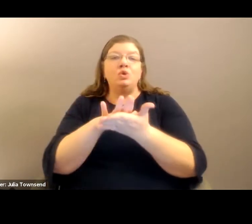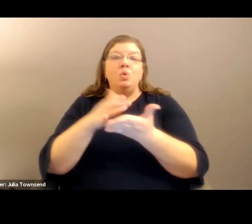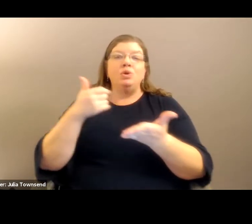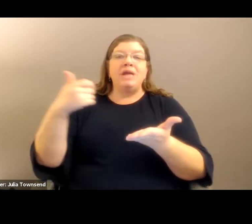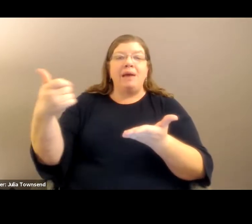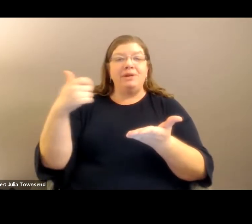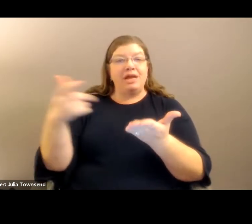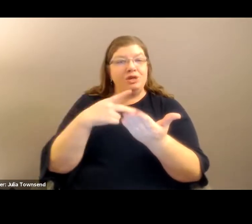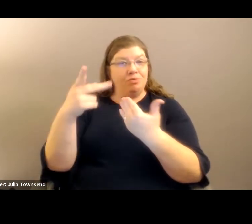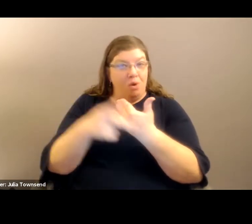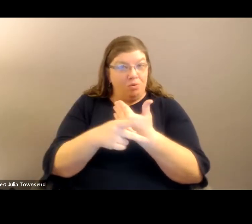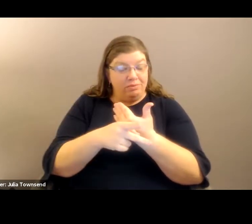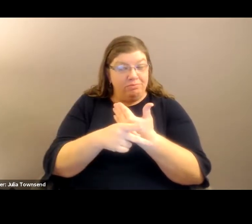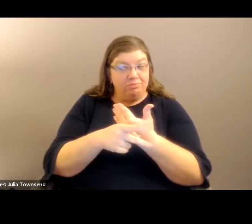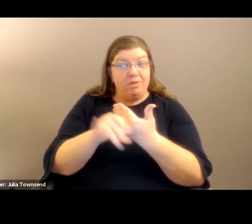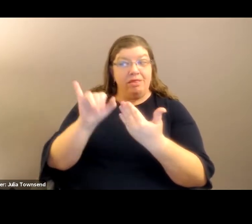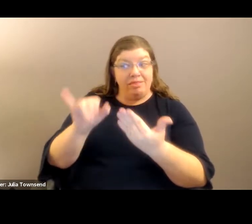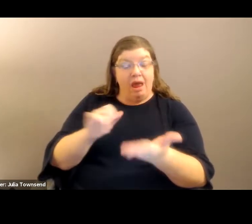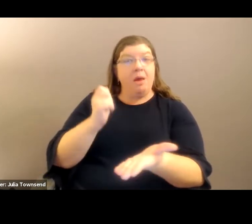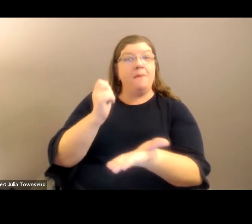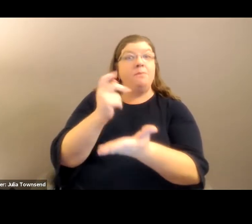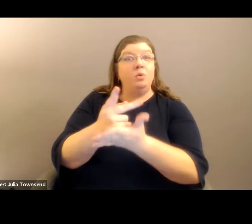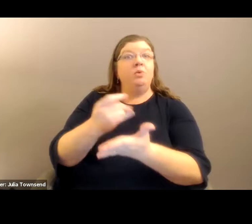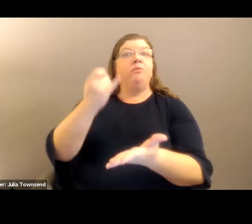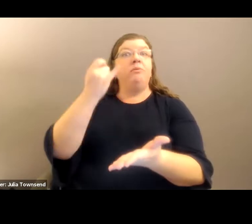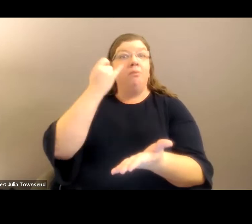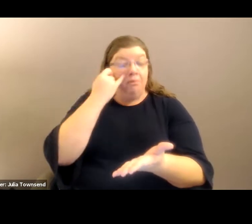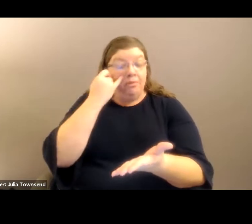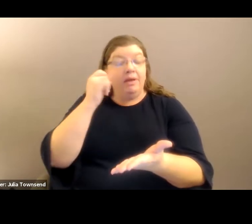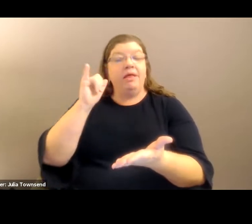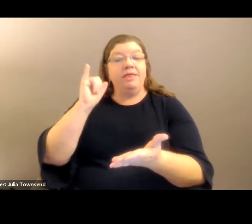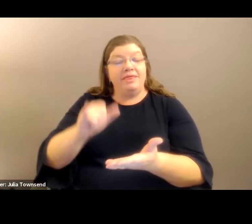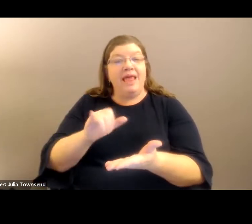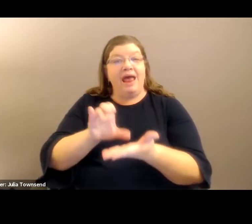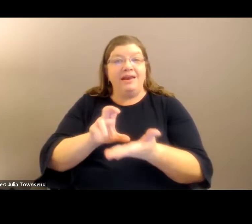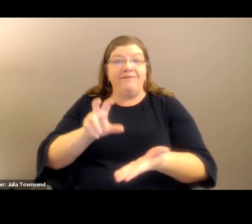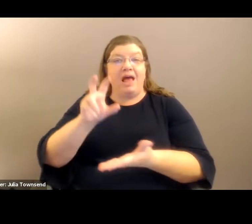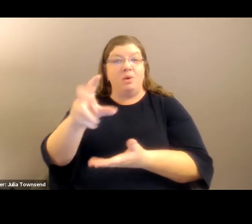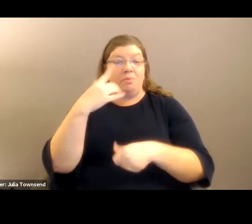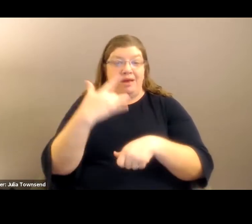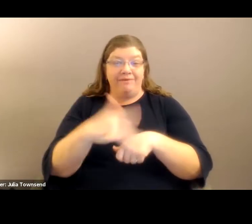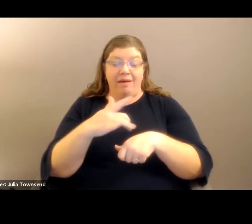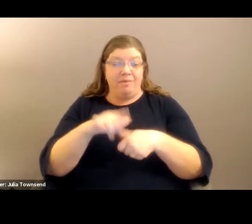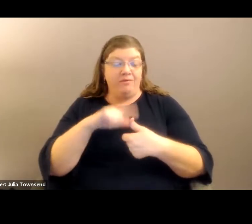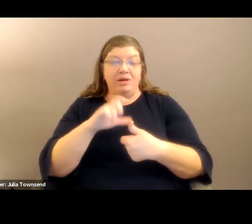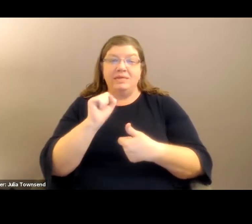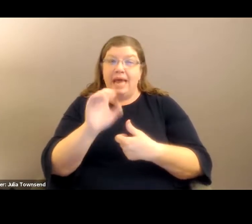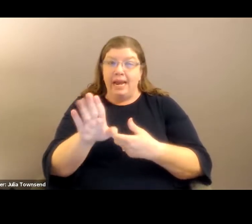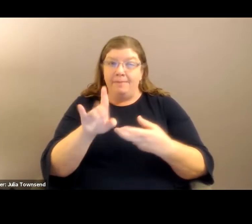programs. If approved, this historic investment would be available to Santa Barbara